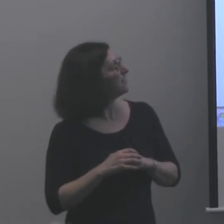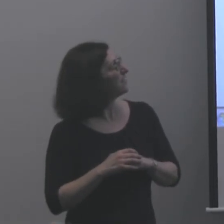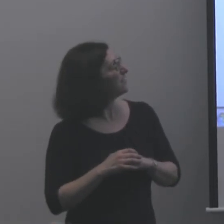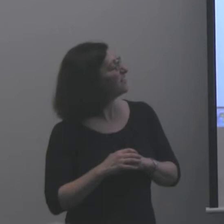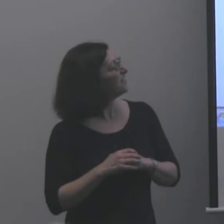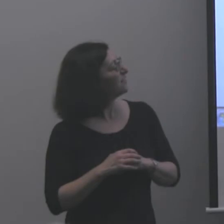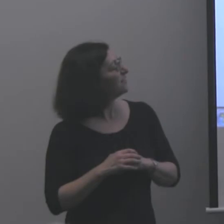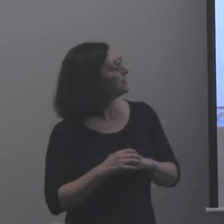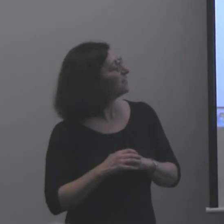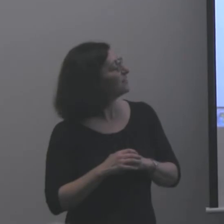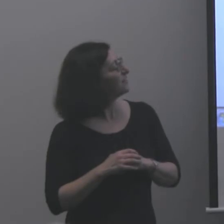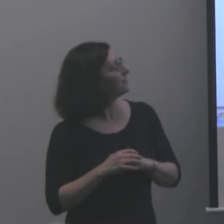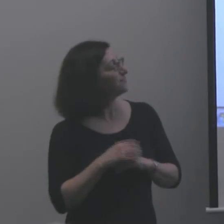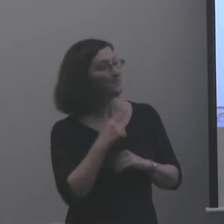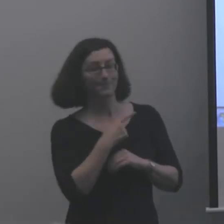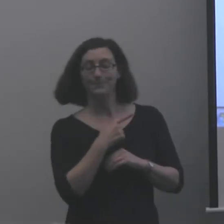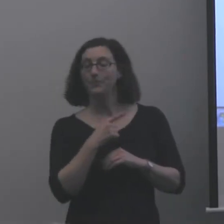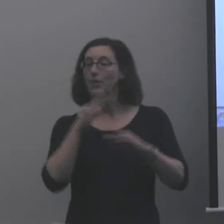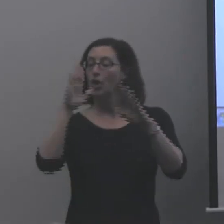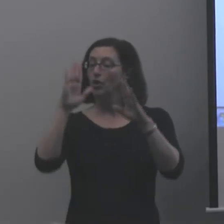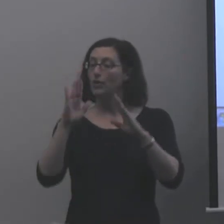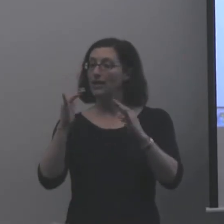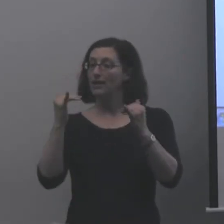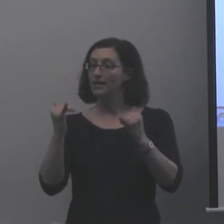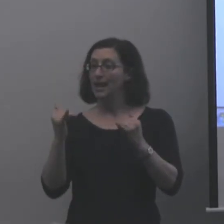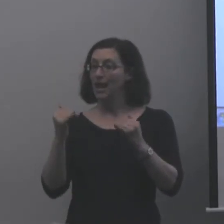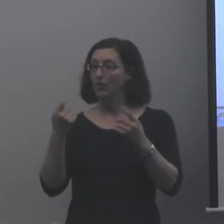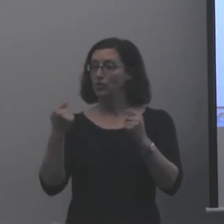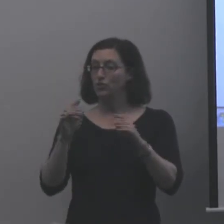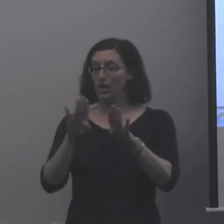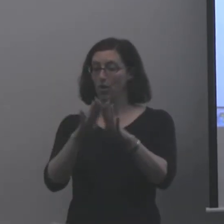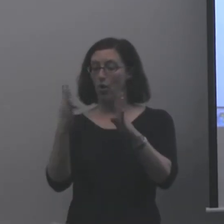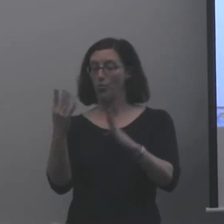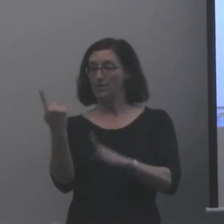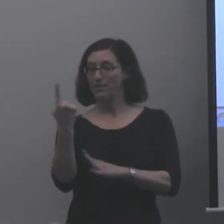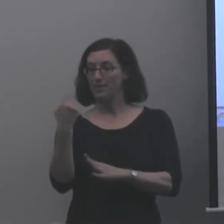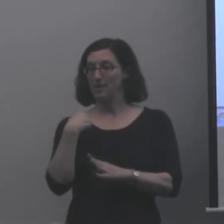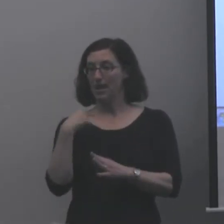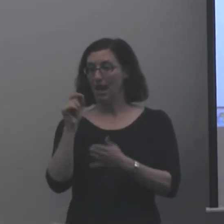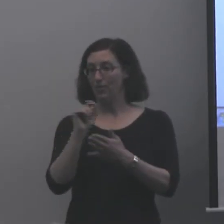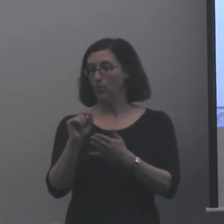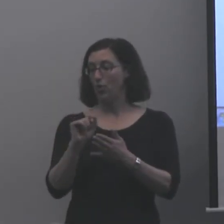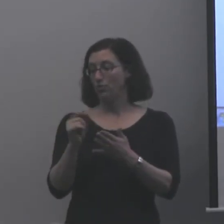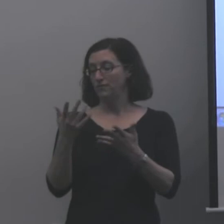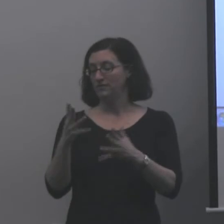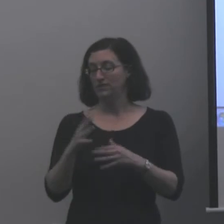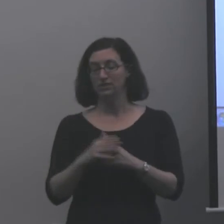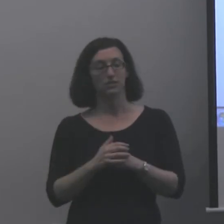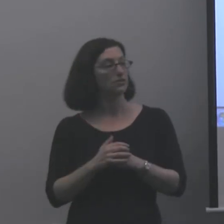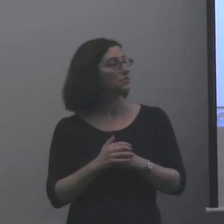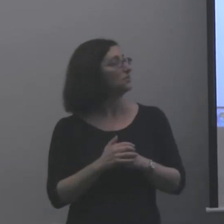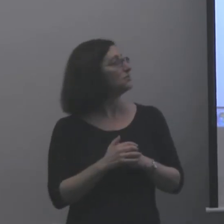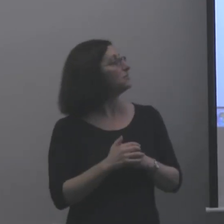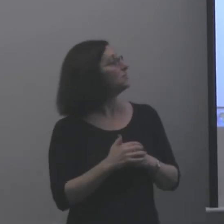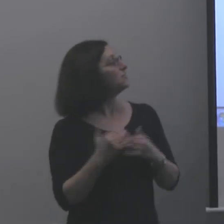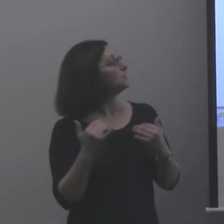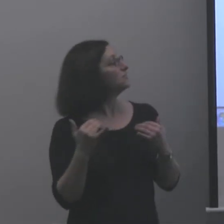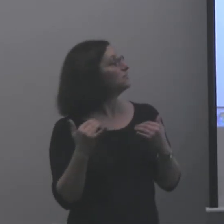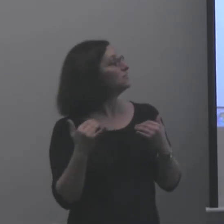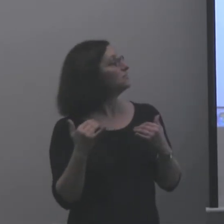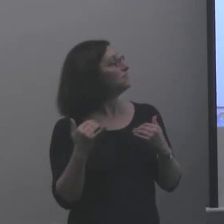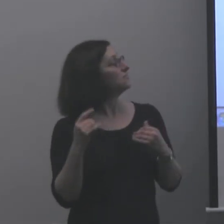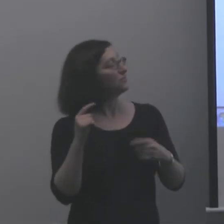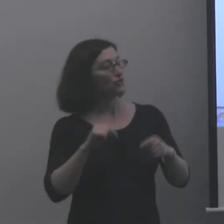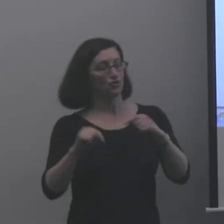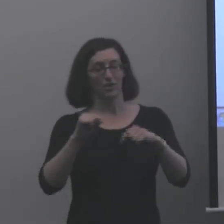contains text. Type in text. Great. Let me go back and try to open something that I wrote already here. Alt F, Chrome, menu, software, new tab, Oh.